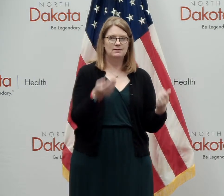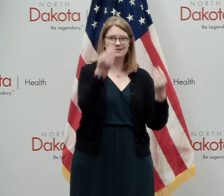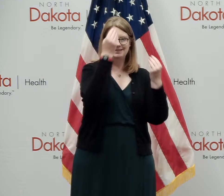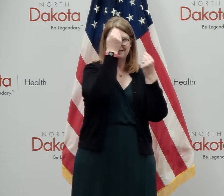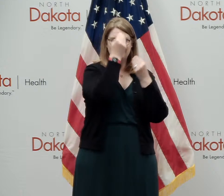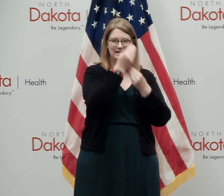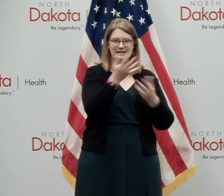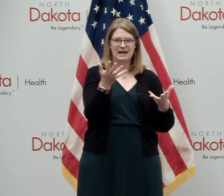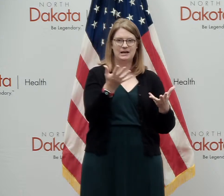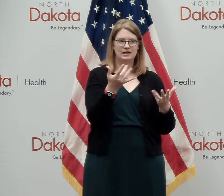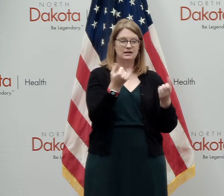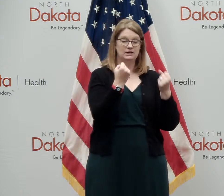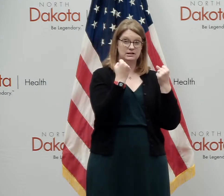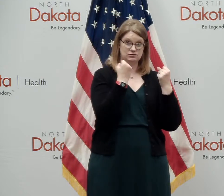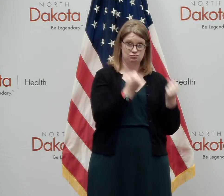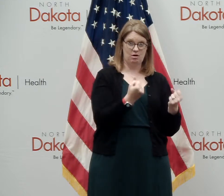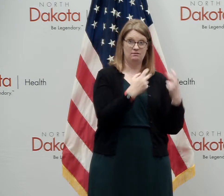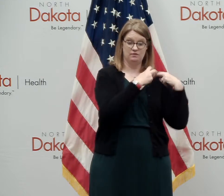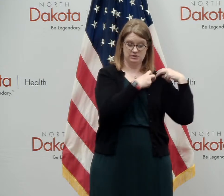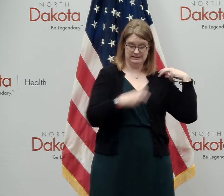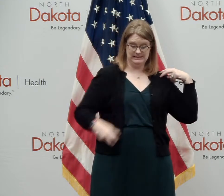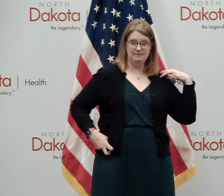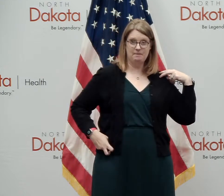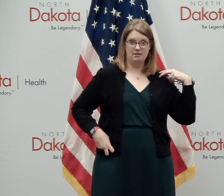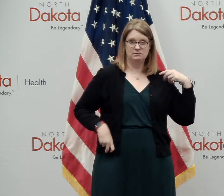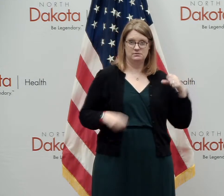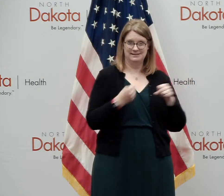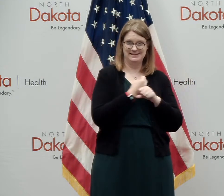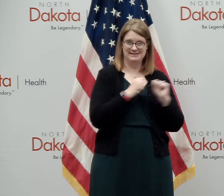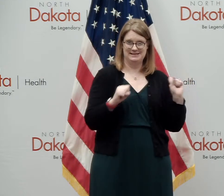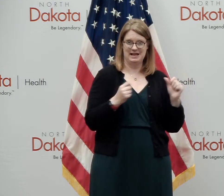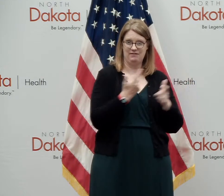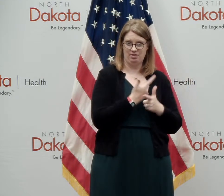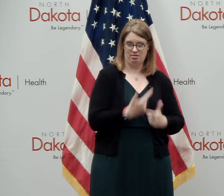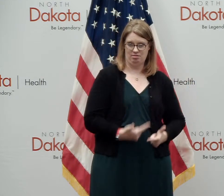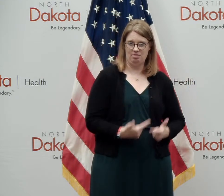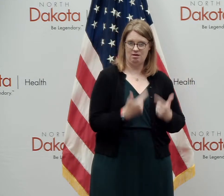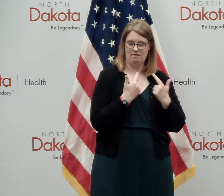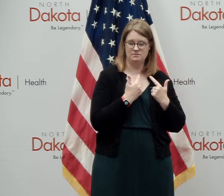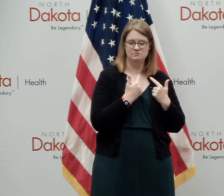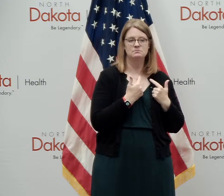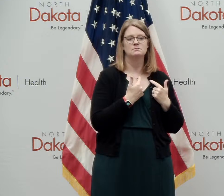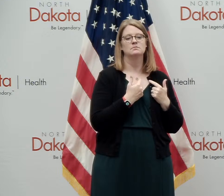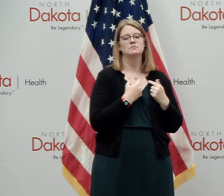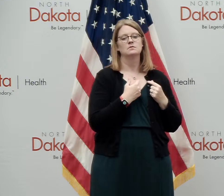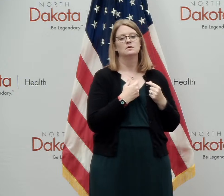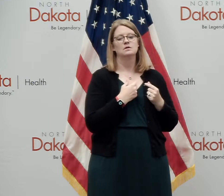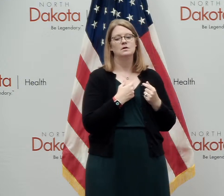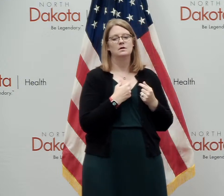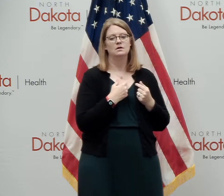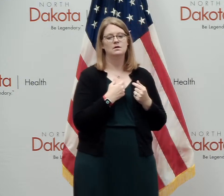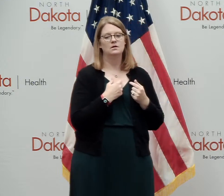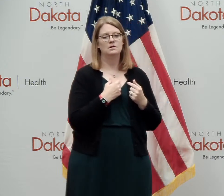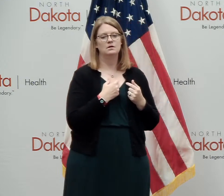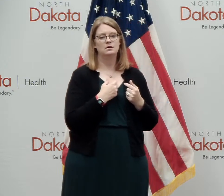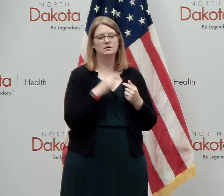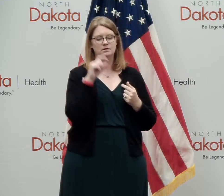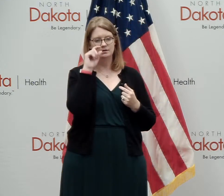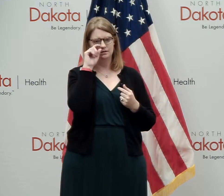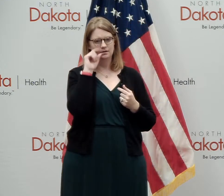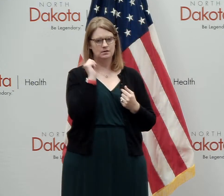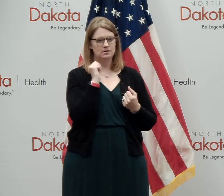very strong for seatbelt saving lives. And I also know that when a life ends in